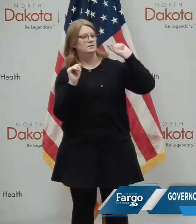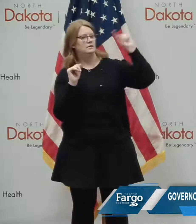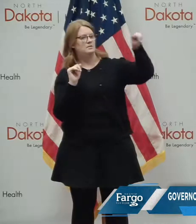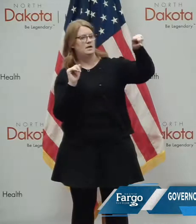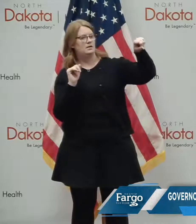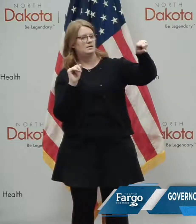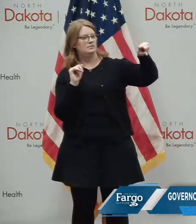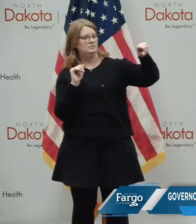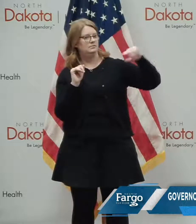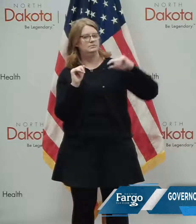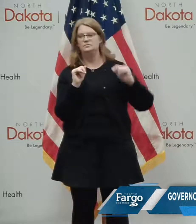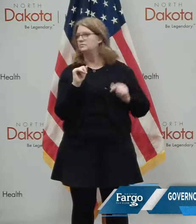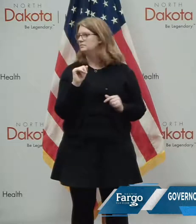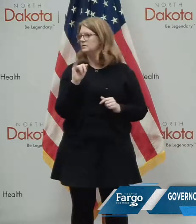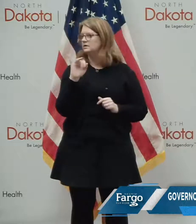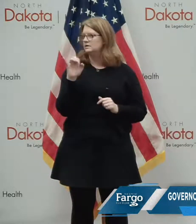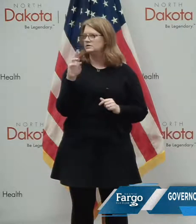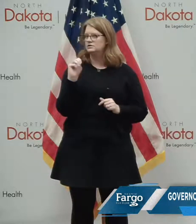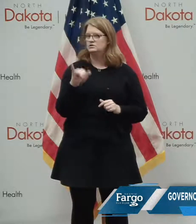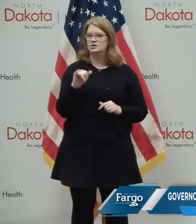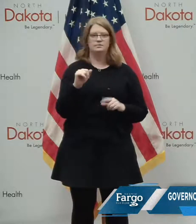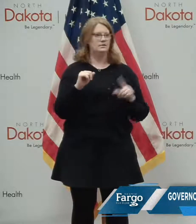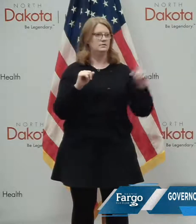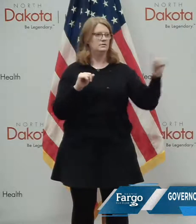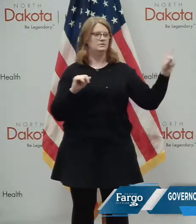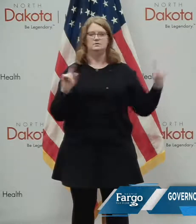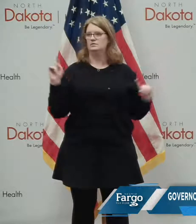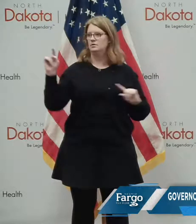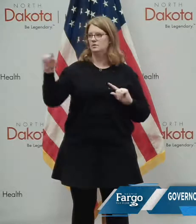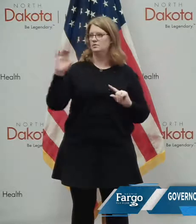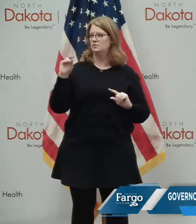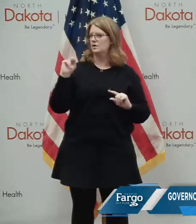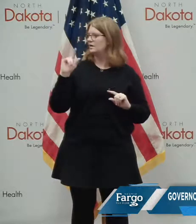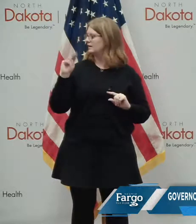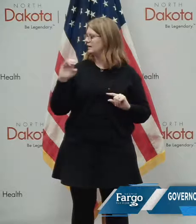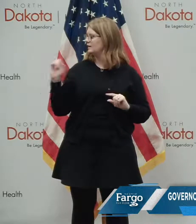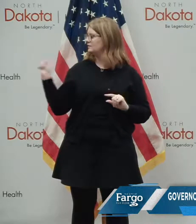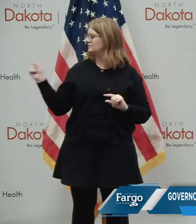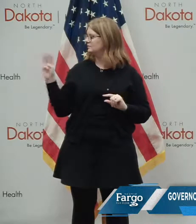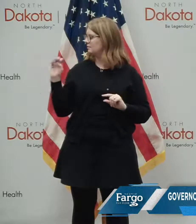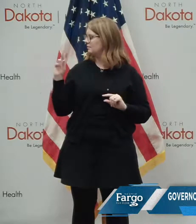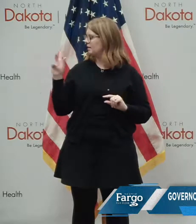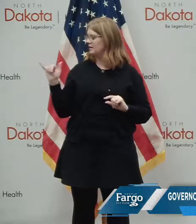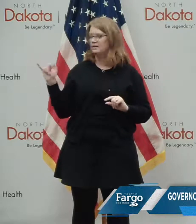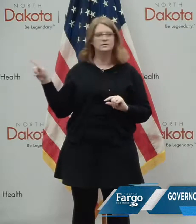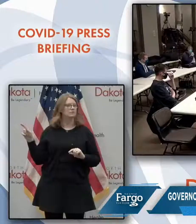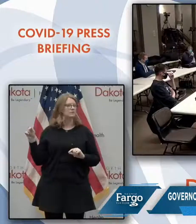then to Jeremy, and then we'll swing back over to online again. Molly?